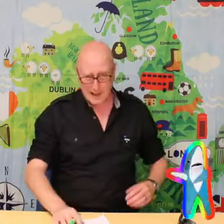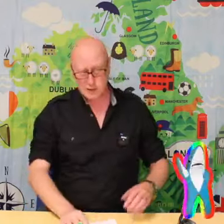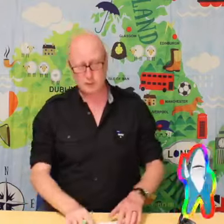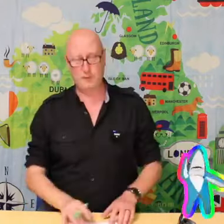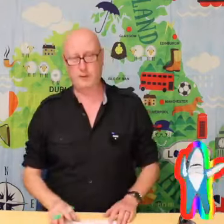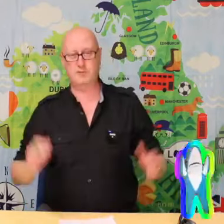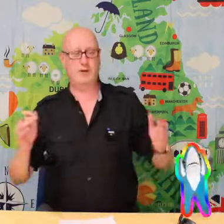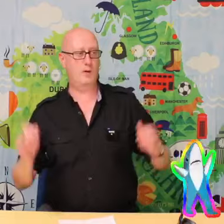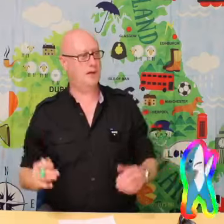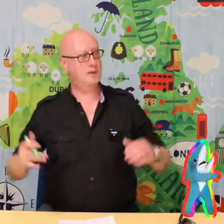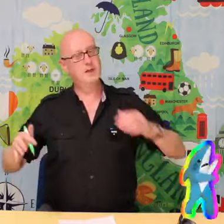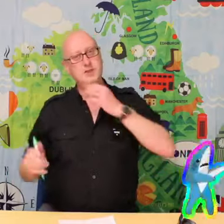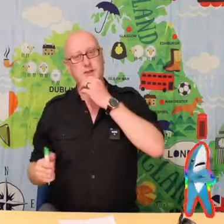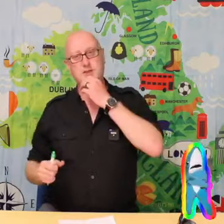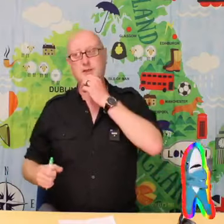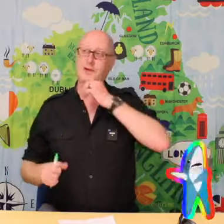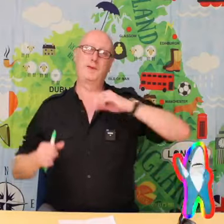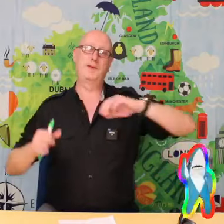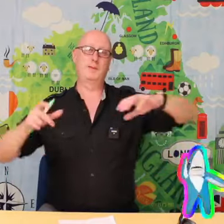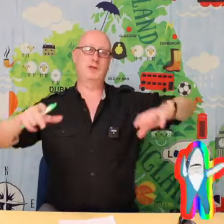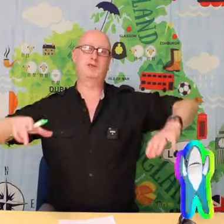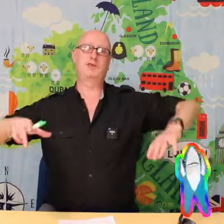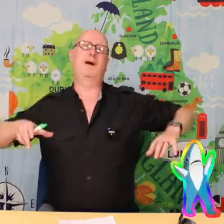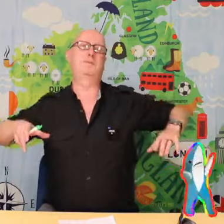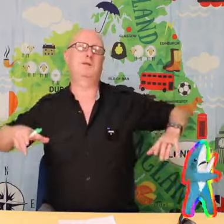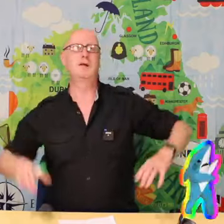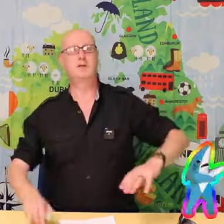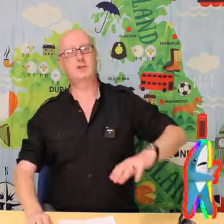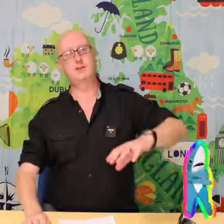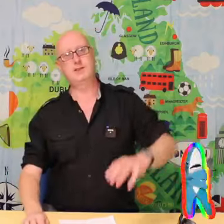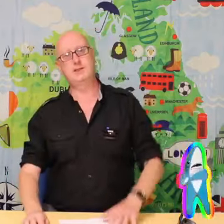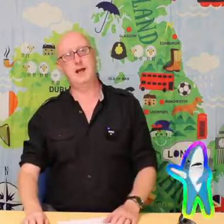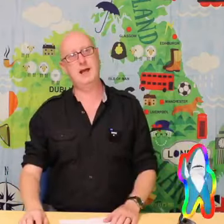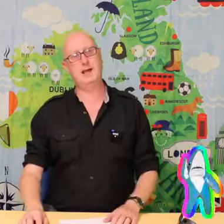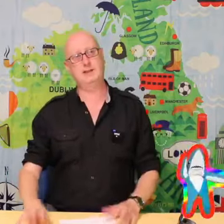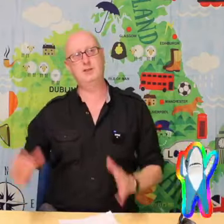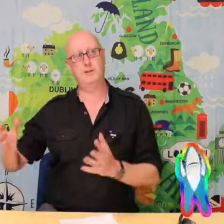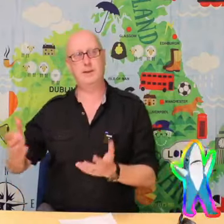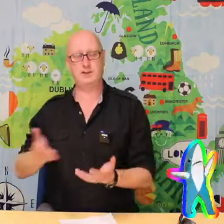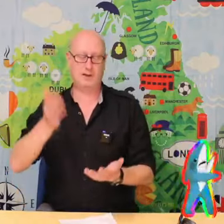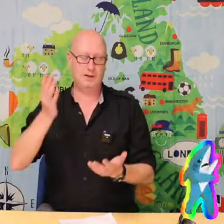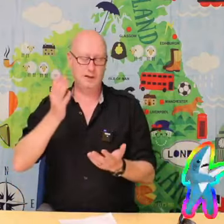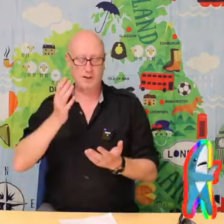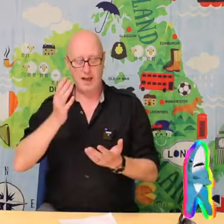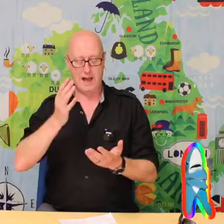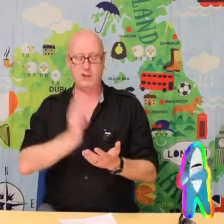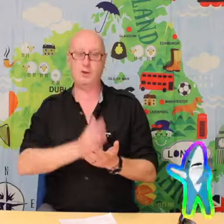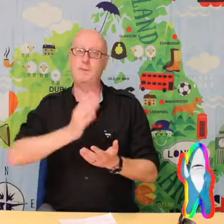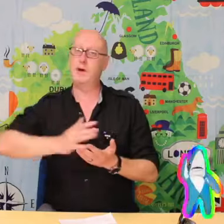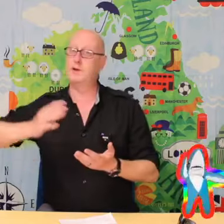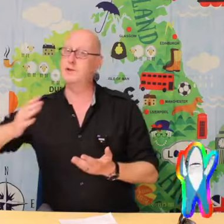went for, because I wanted a bread, so I had to crack up on the emergency wraps. So I just did like a tuna mess, so tuna mayo, salad